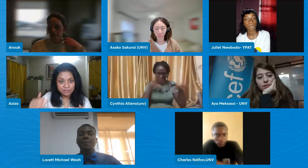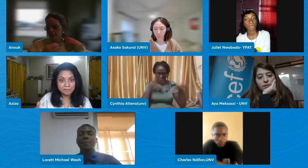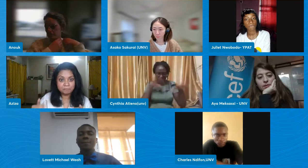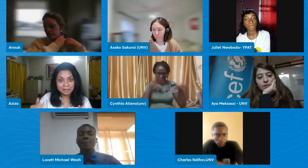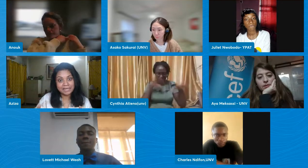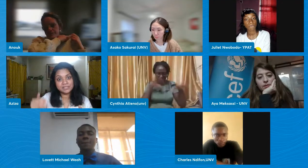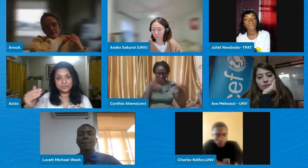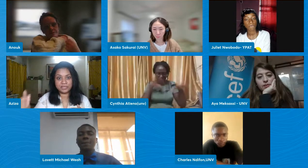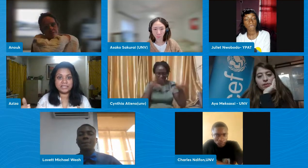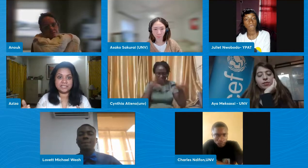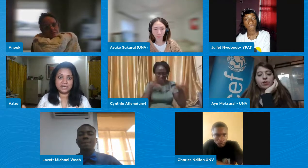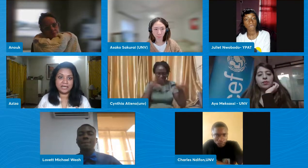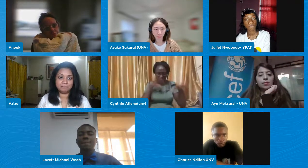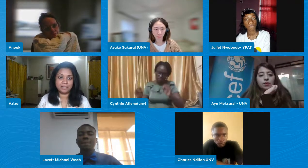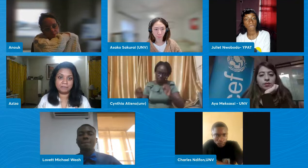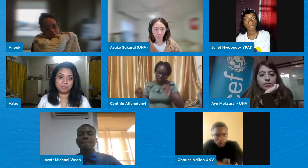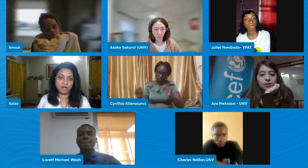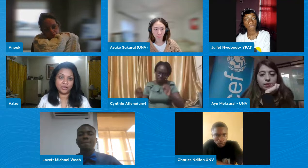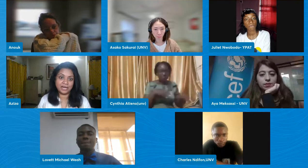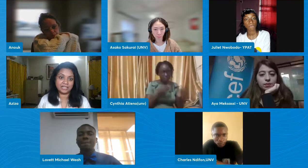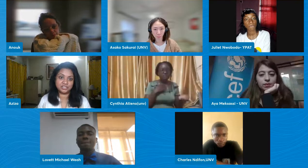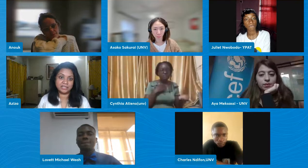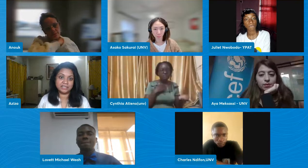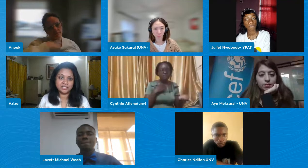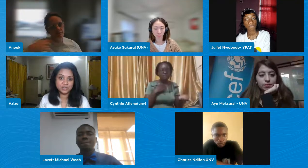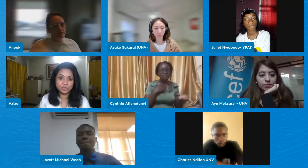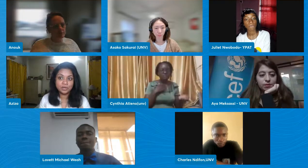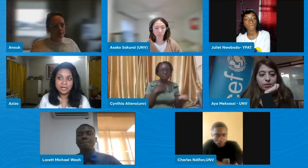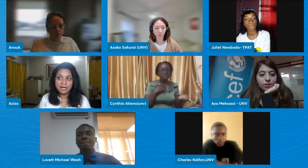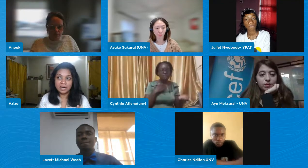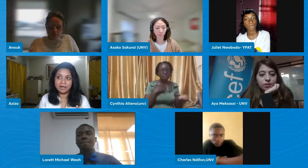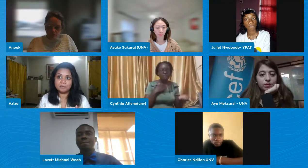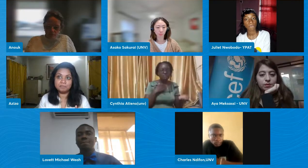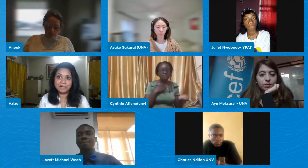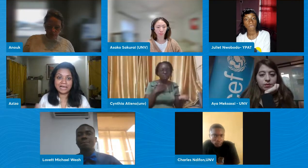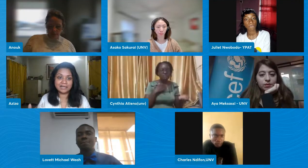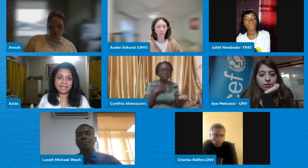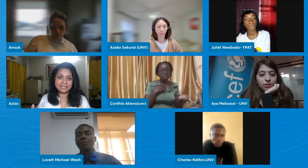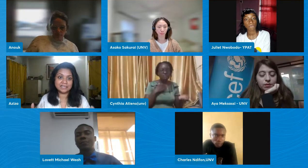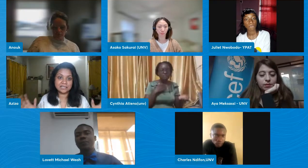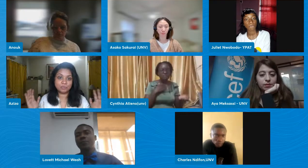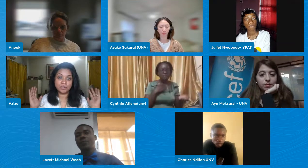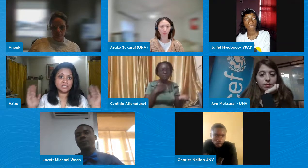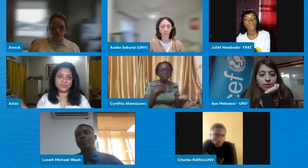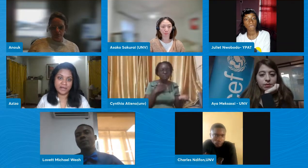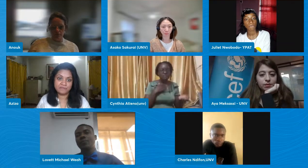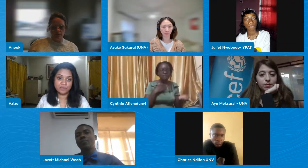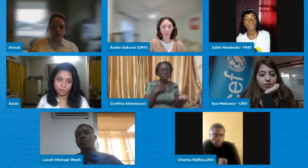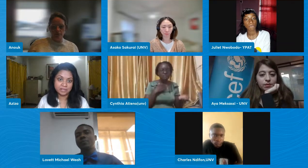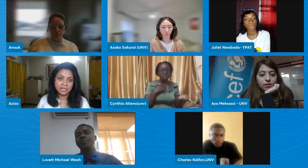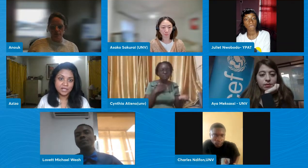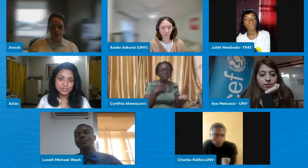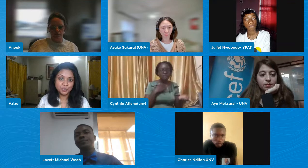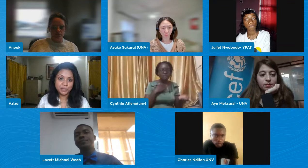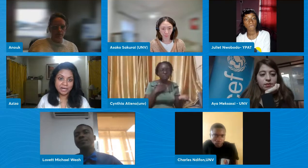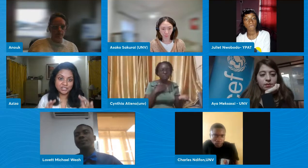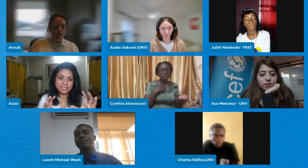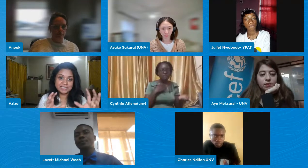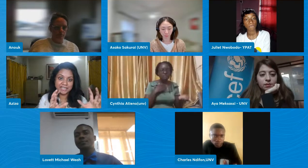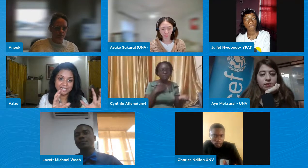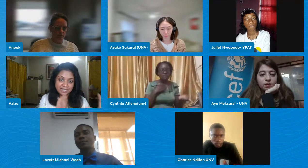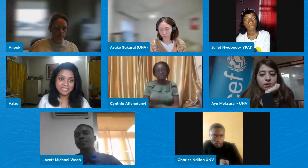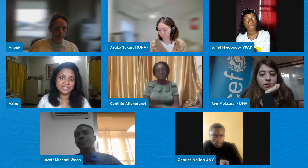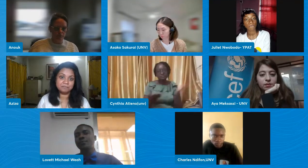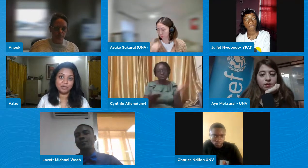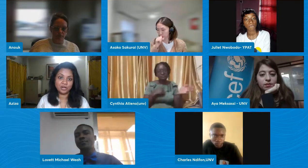we develop plans for each employer actually. There is no plan like that works for everyone. So we